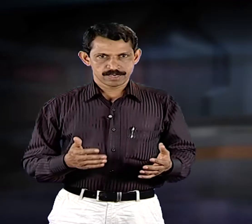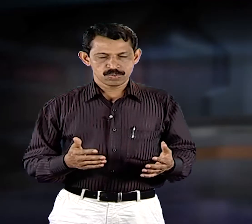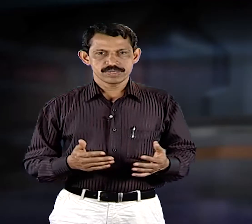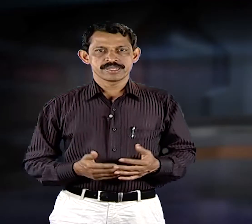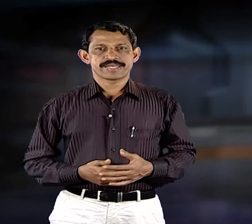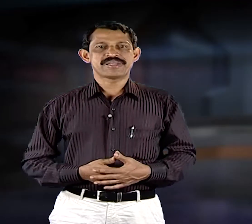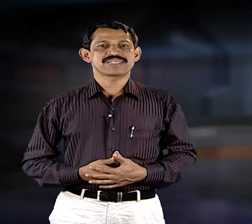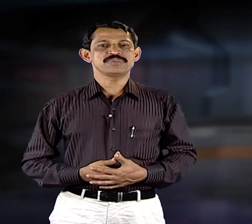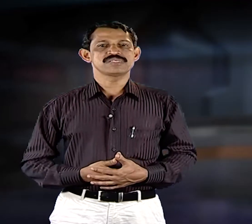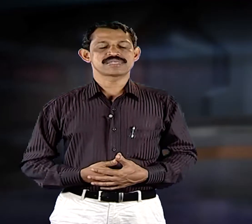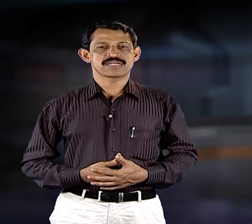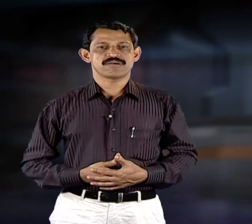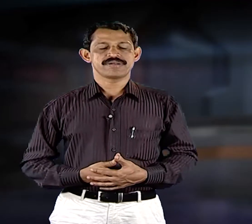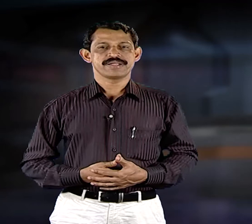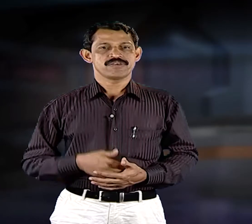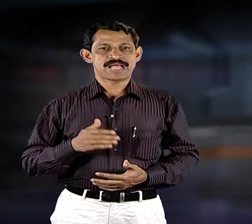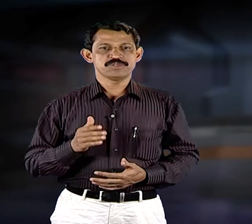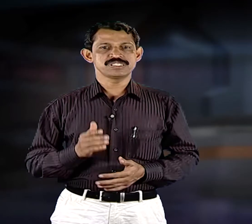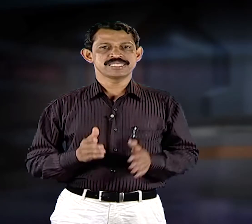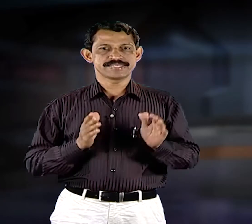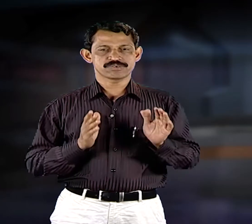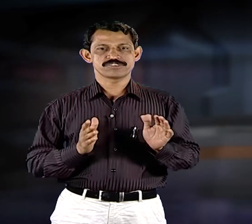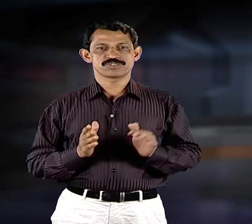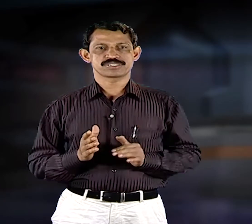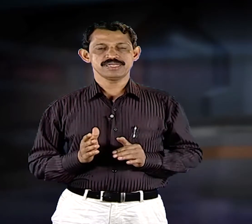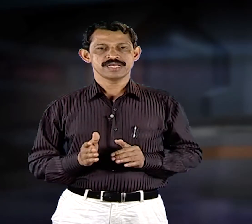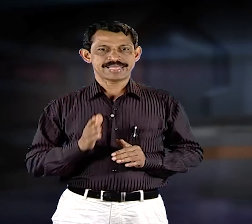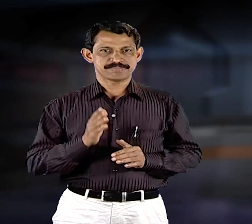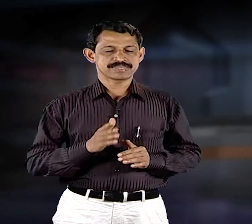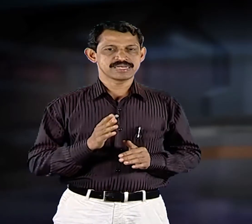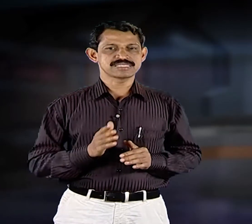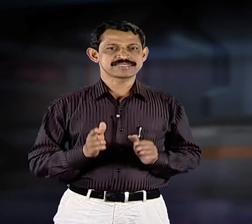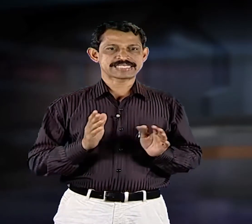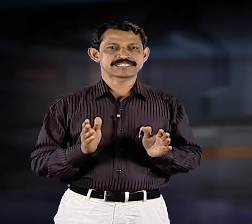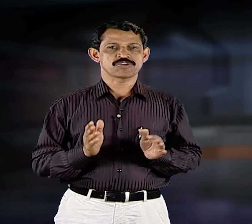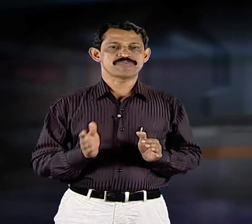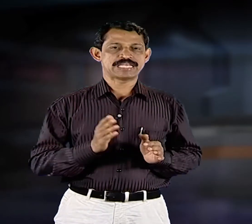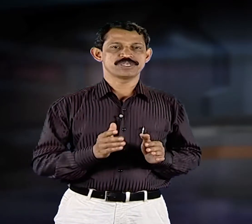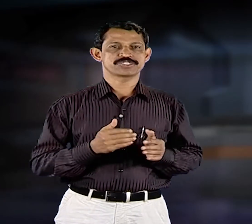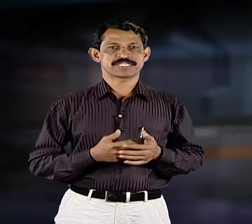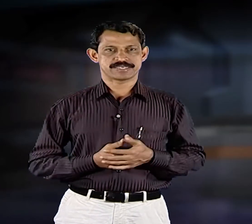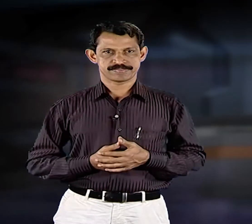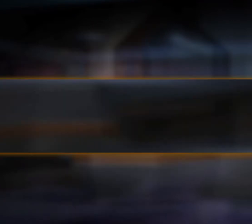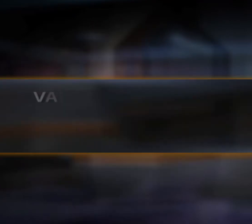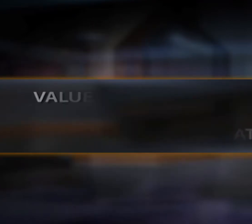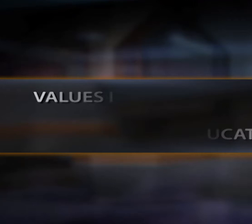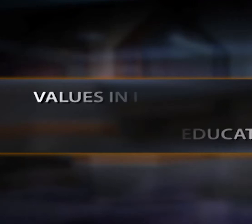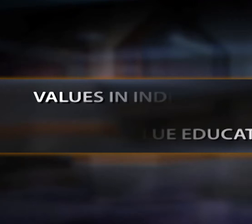Hello and welcome to this session on values in Indian Constitution and methods and techniques of value education.